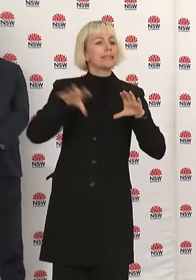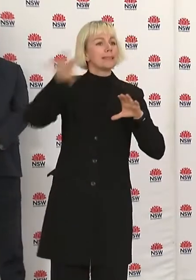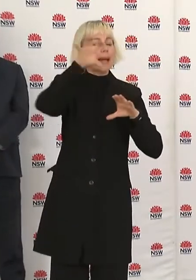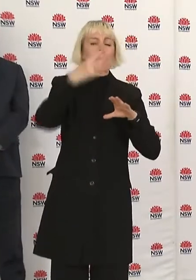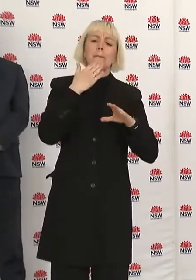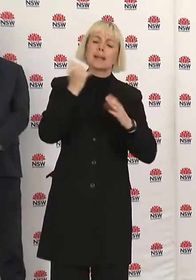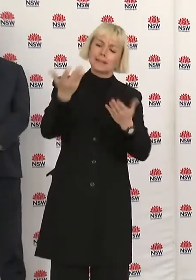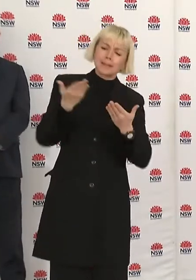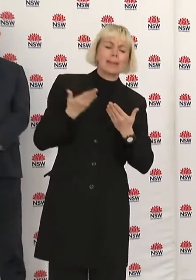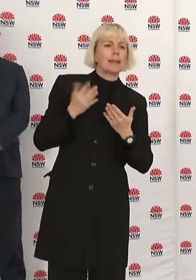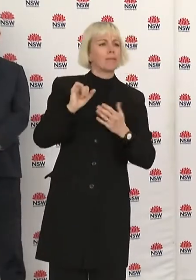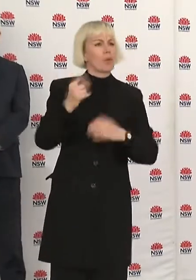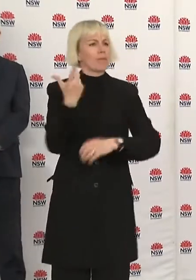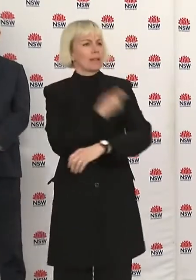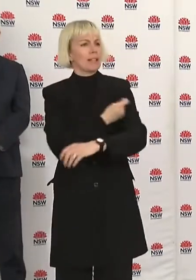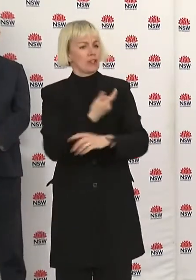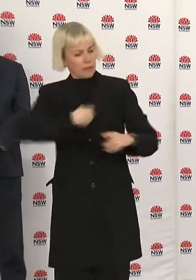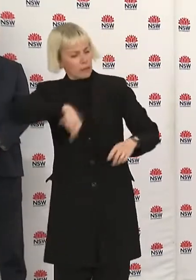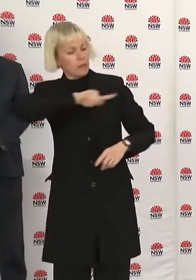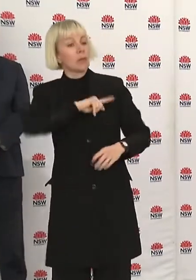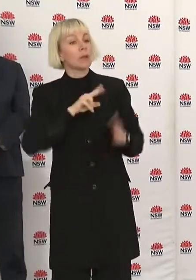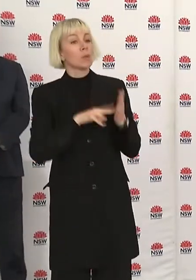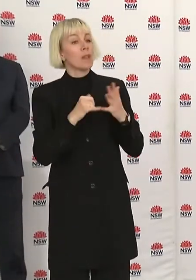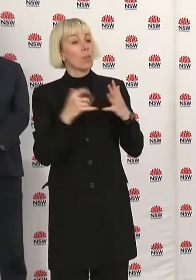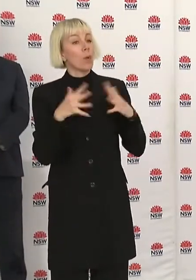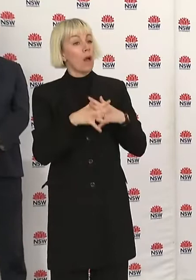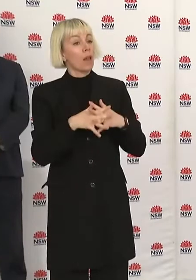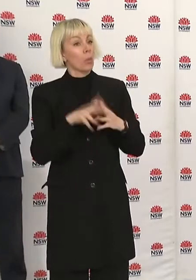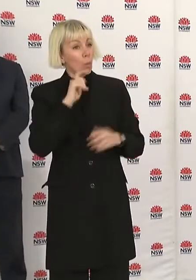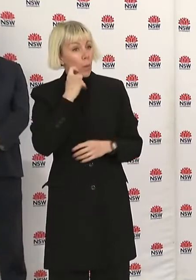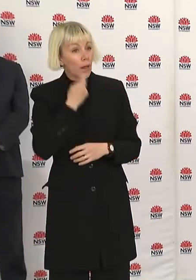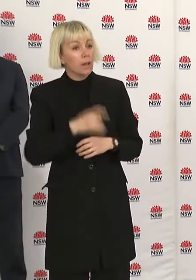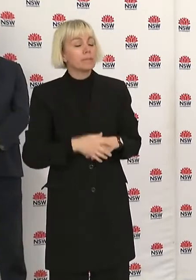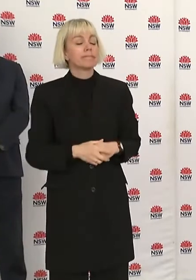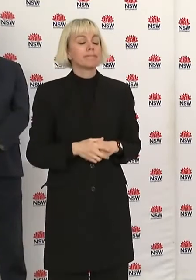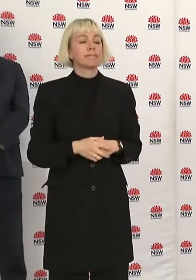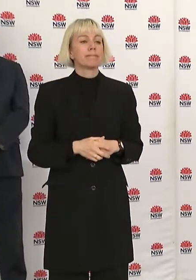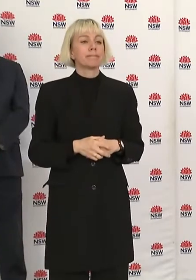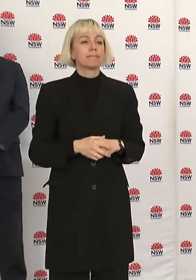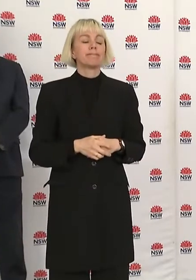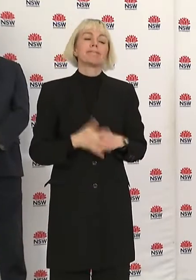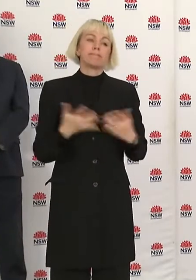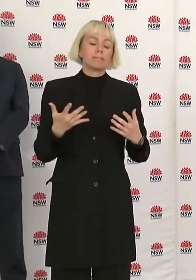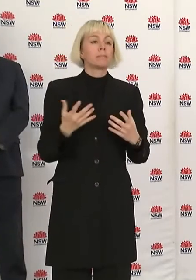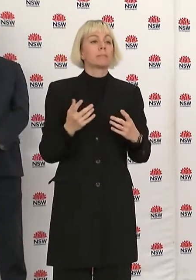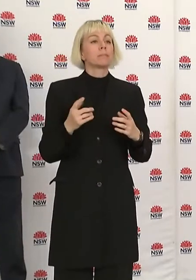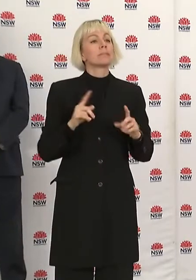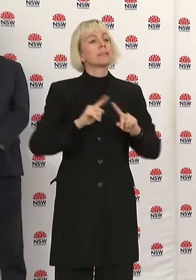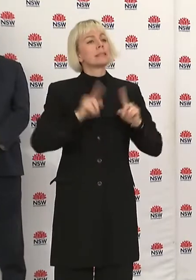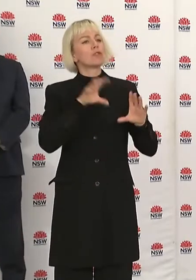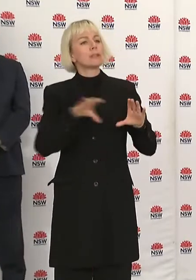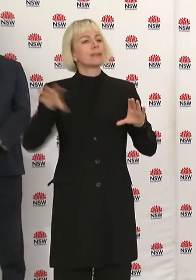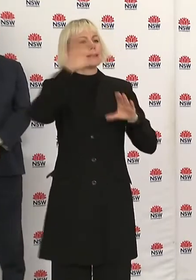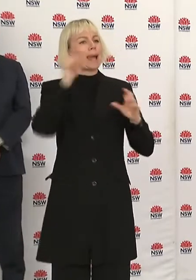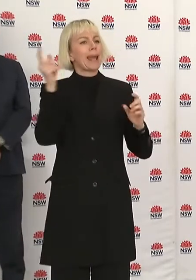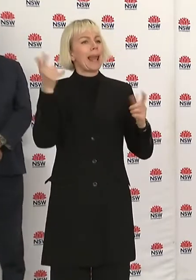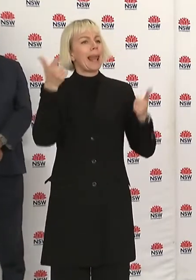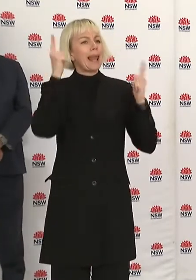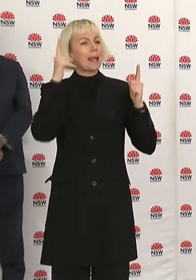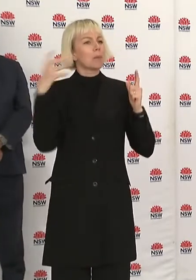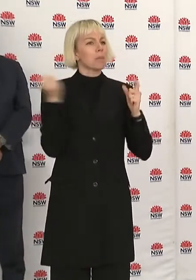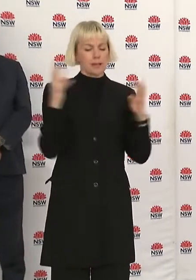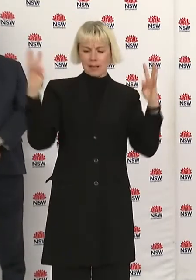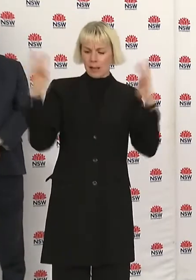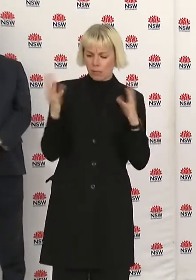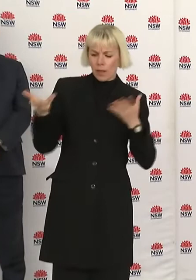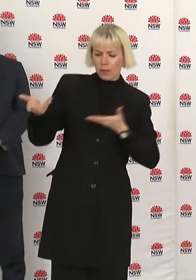are conversations we need to have in National Cabinet. We need to at least have a strategy in National Cabinet that does